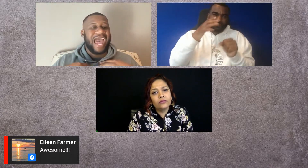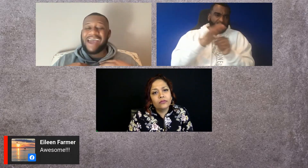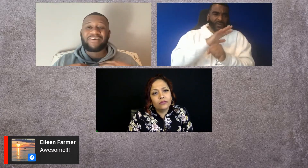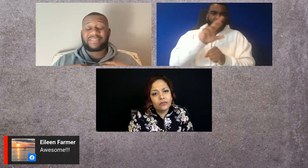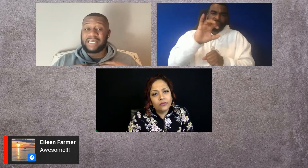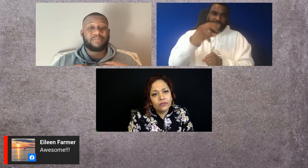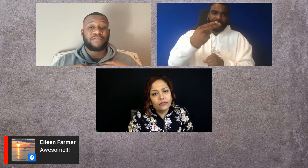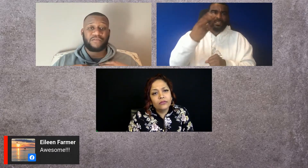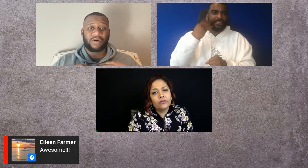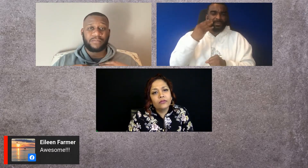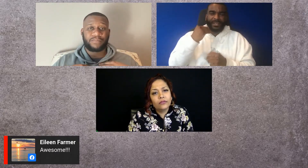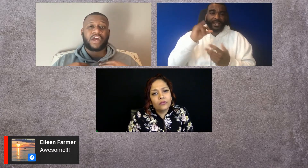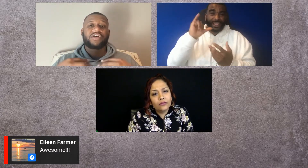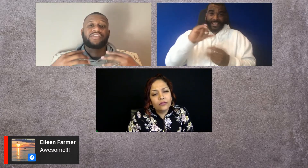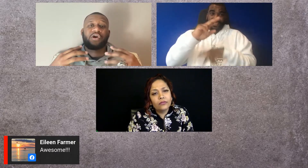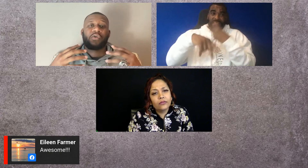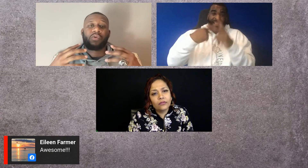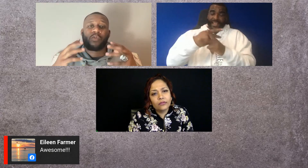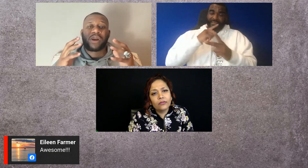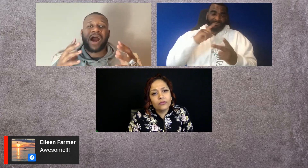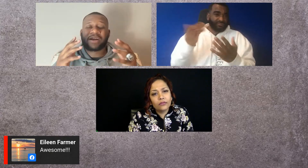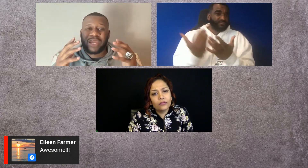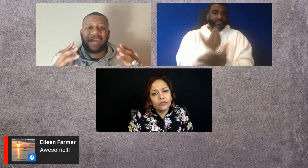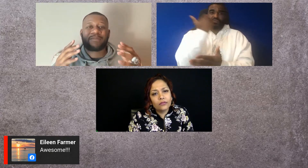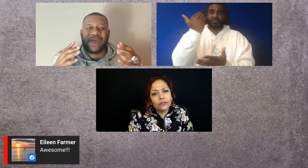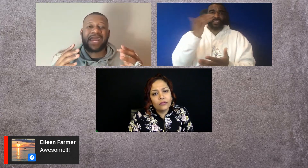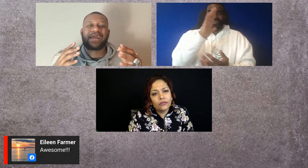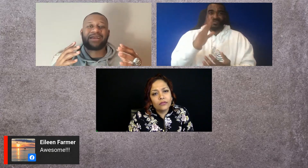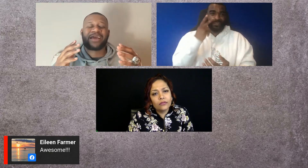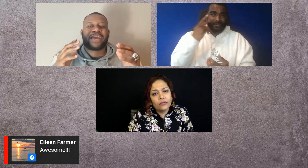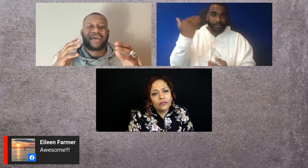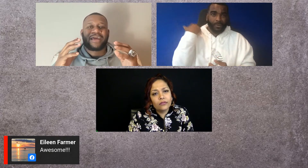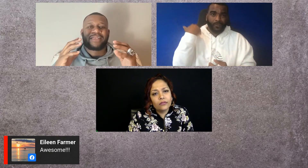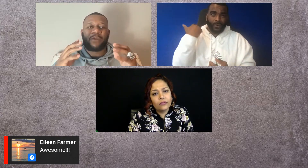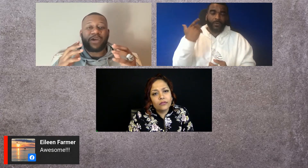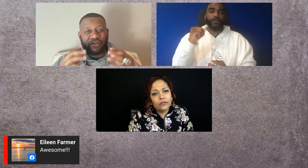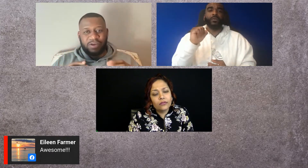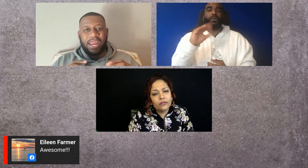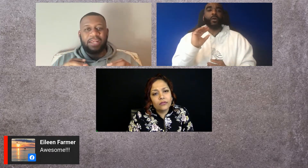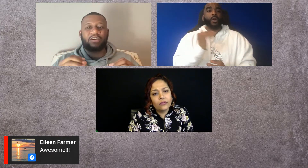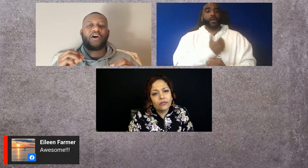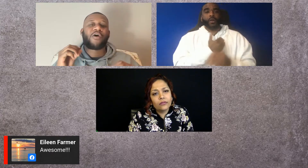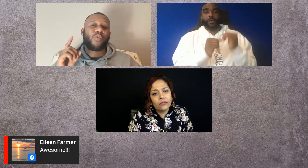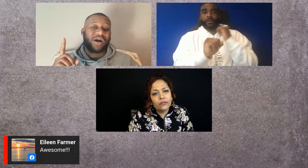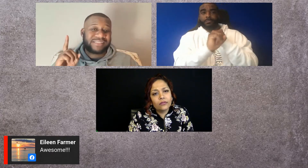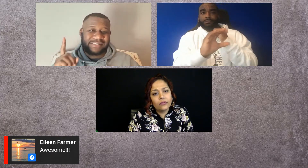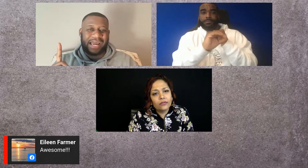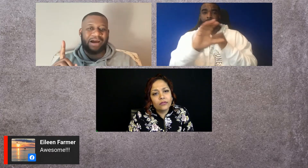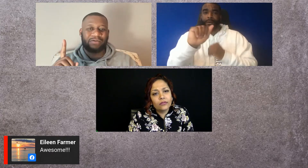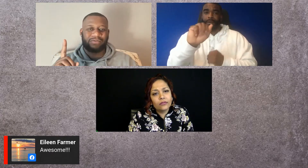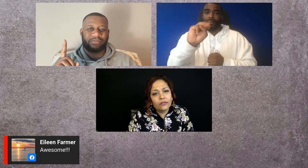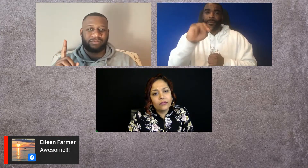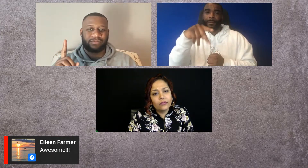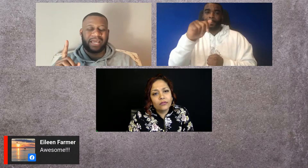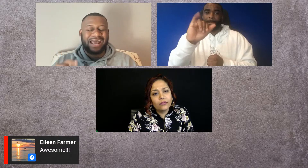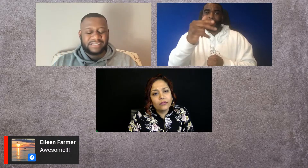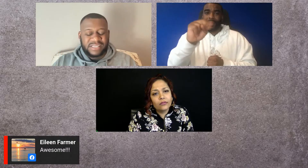we haven't seen before. So with our campaign that we created called One